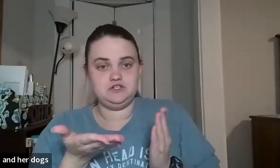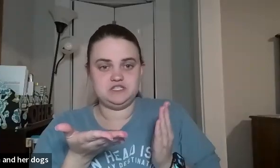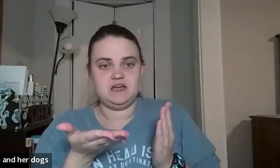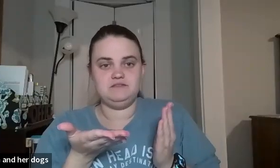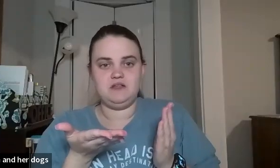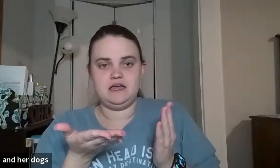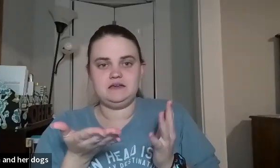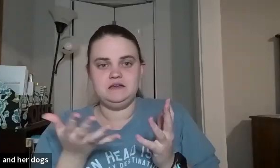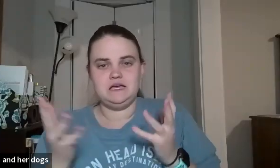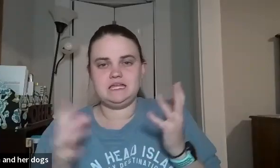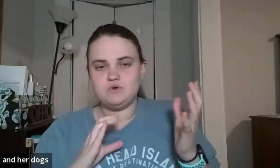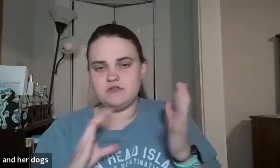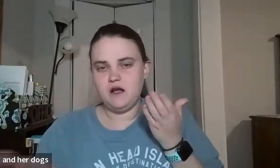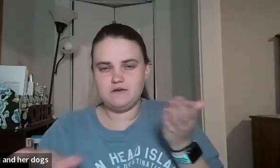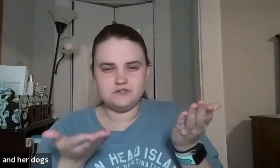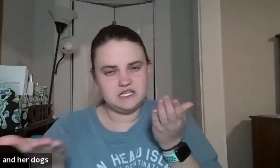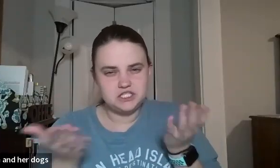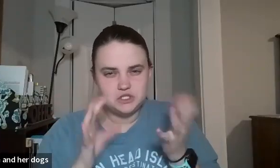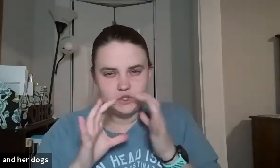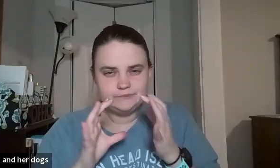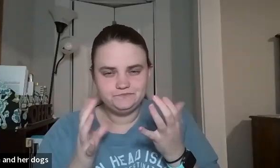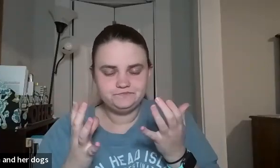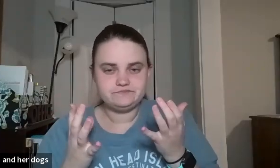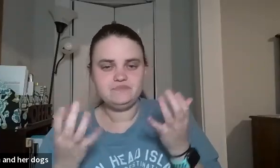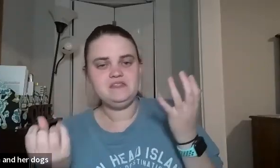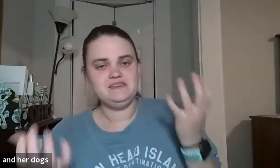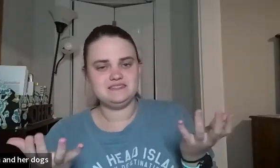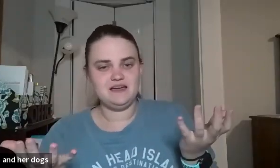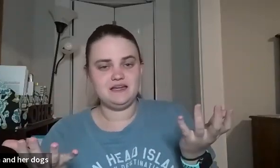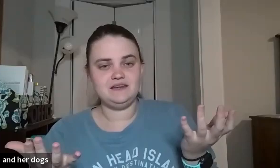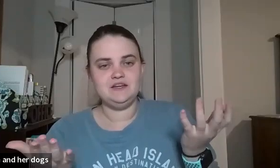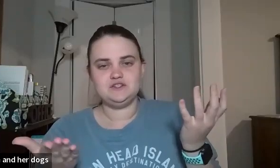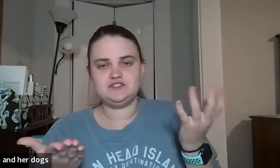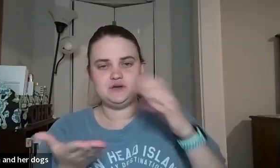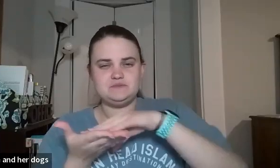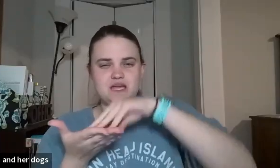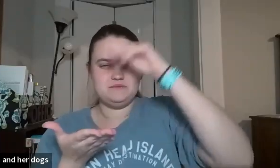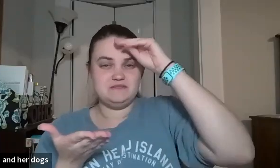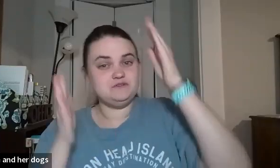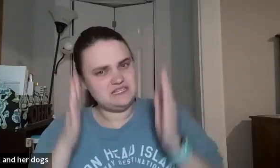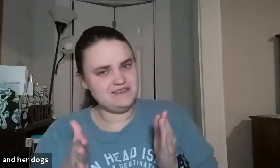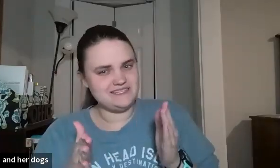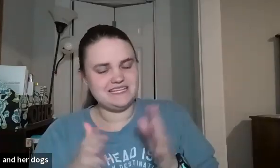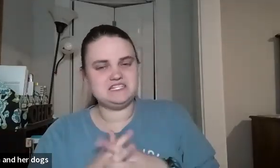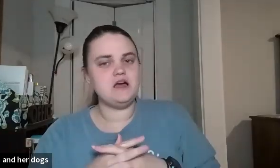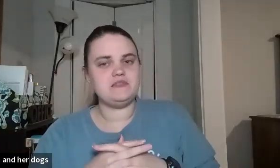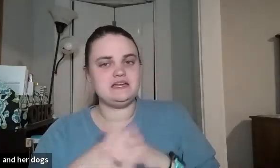just kind of like, it's more that conversational sign. So sometimes if you see this, it's not that